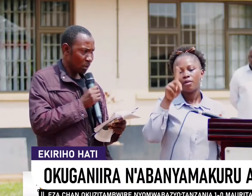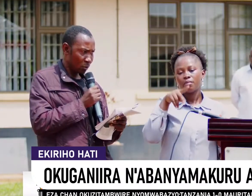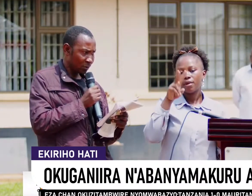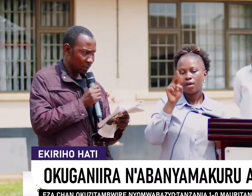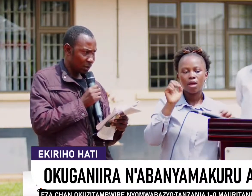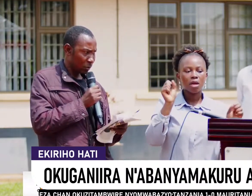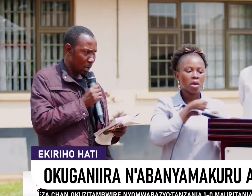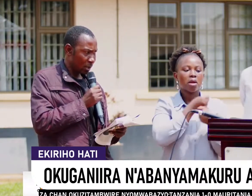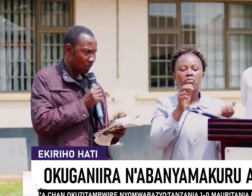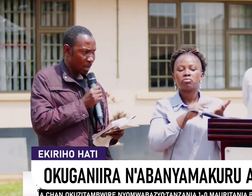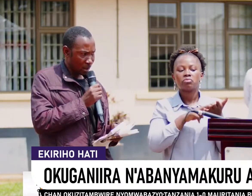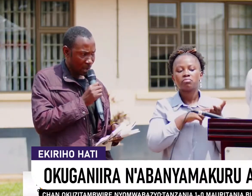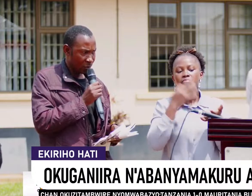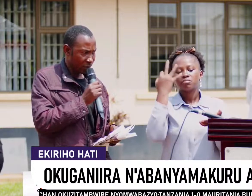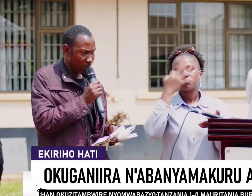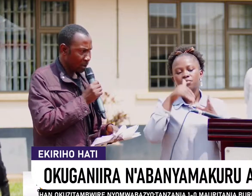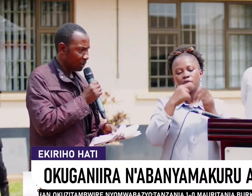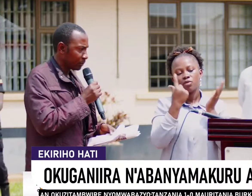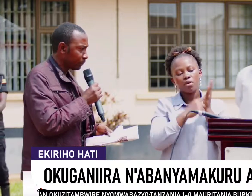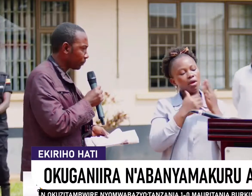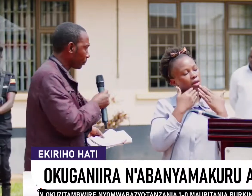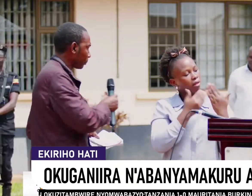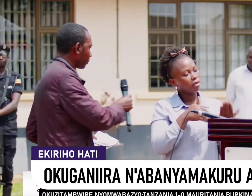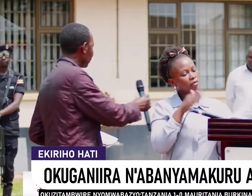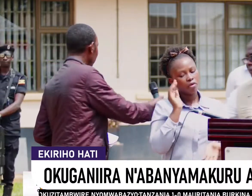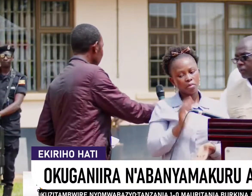VPN, you can't use it in Uganda. Thank you very much.